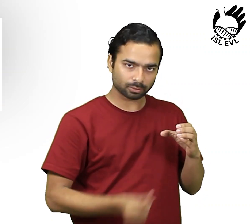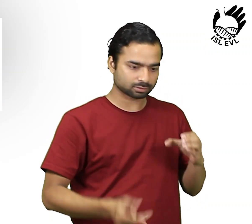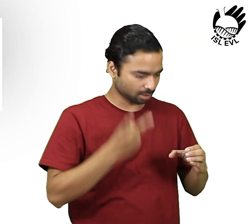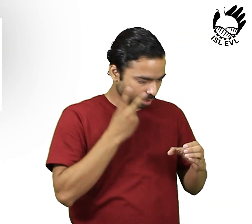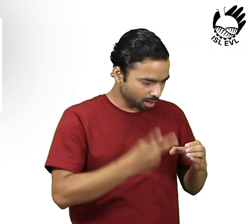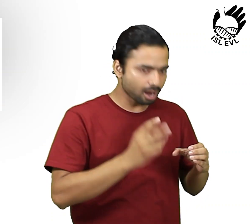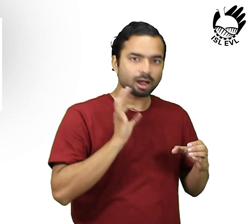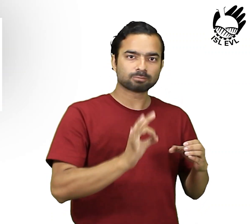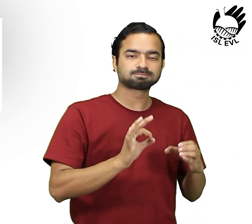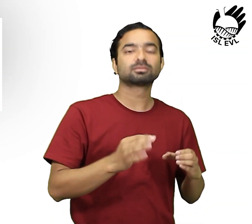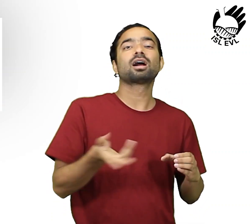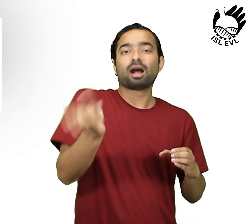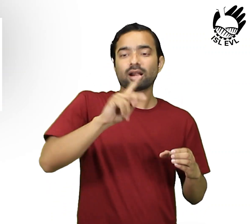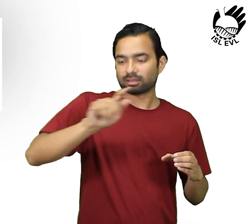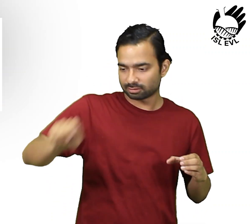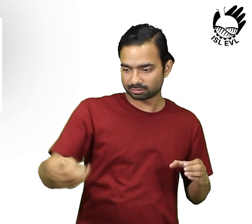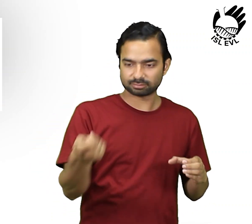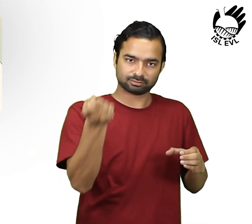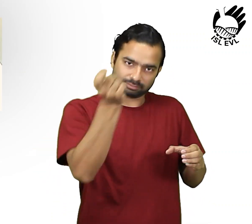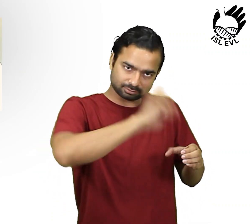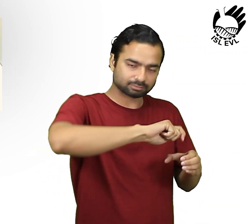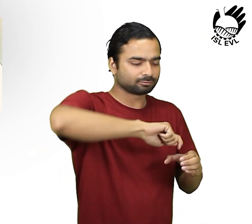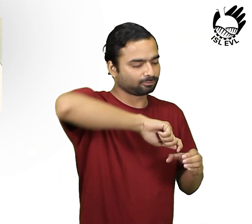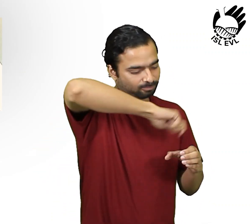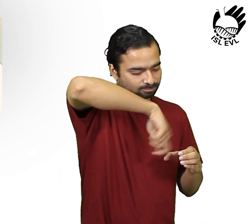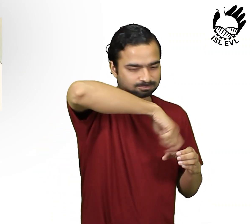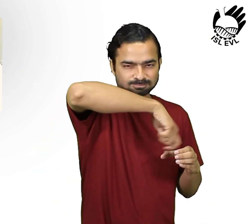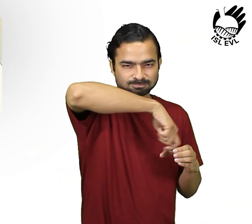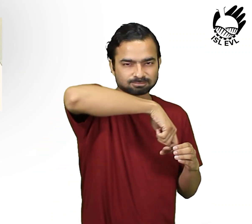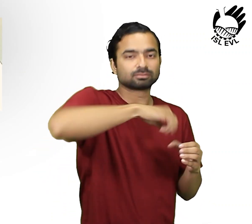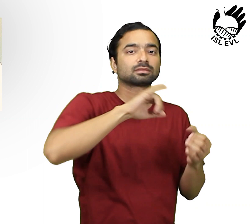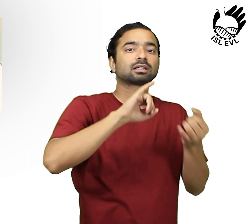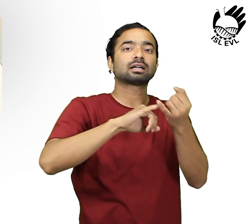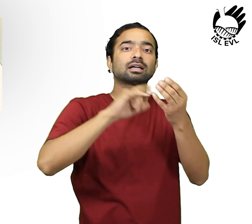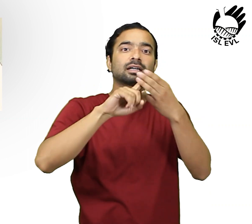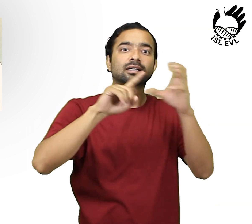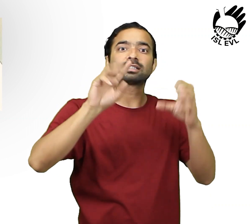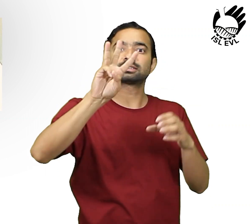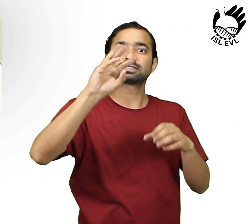and record its mass. Record this in the student worksheet provided A.